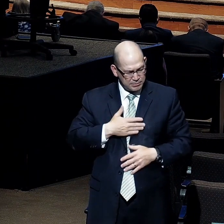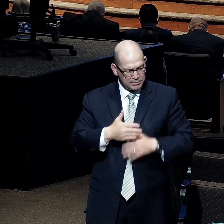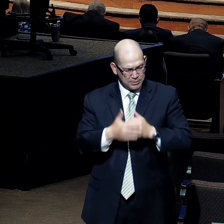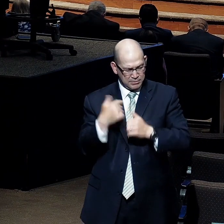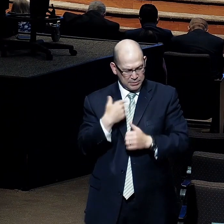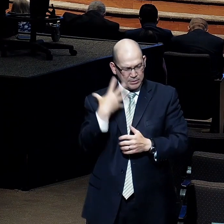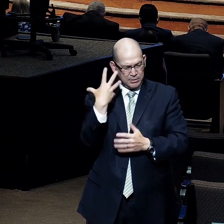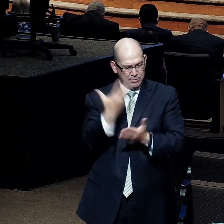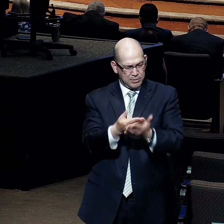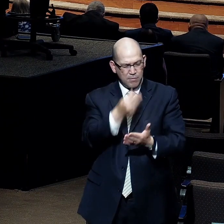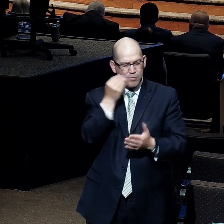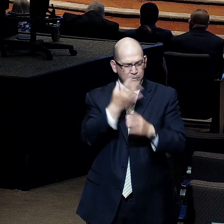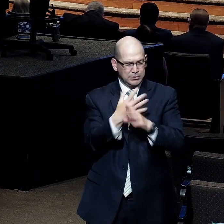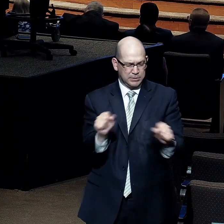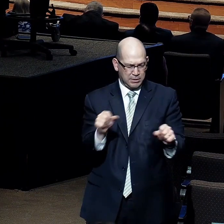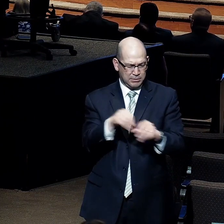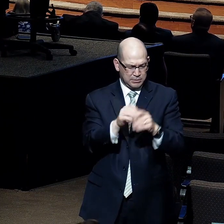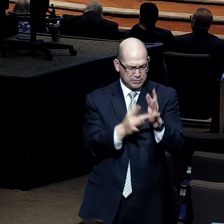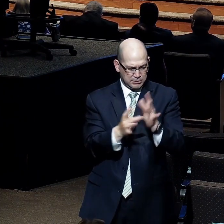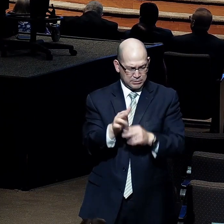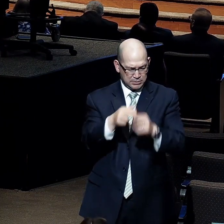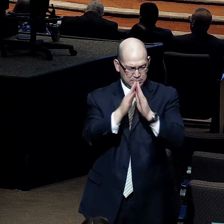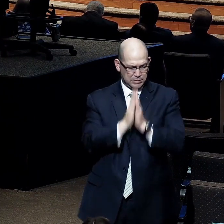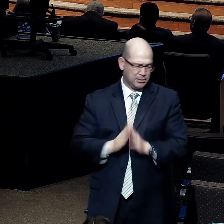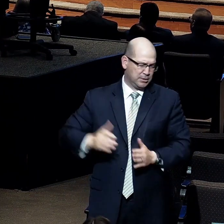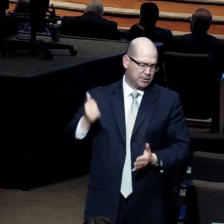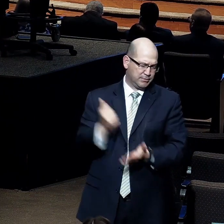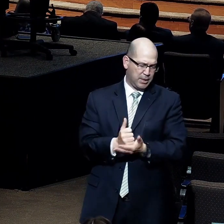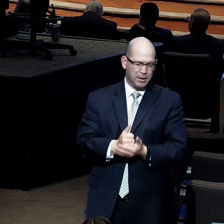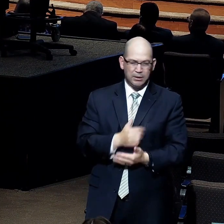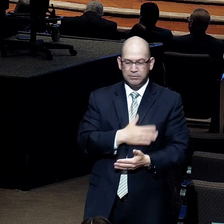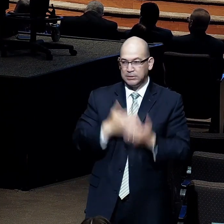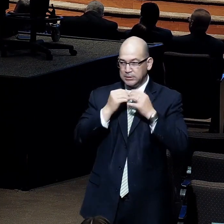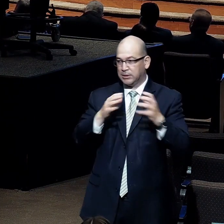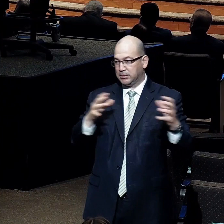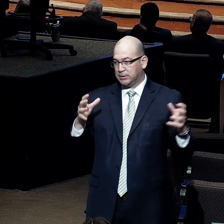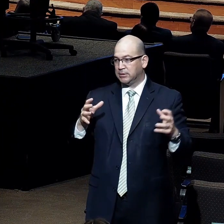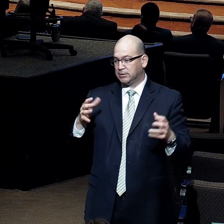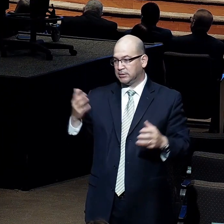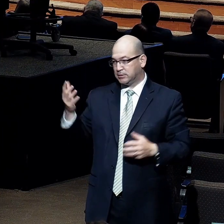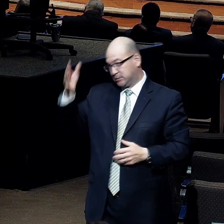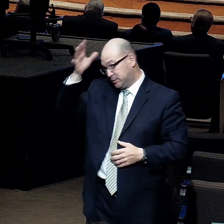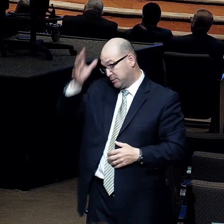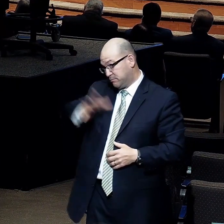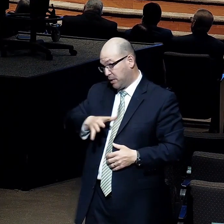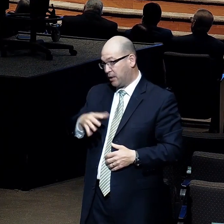name, amen. Let's thank these young men for a wonderful message.